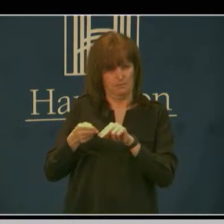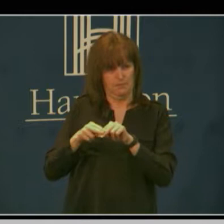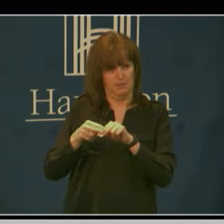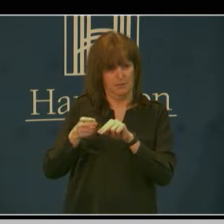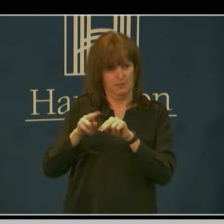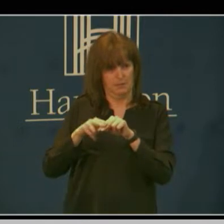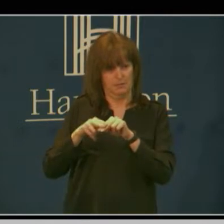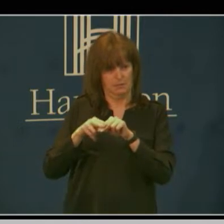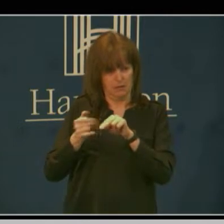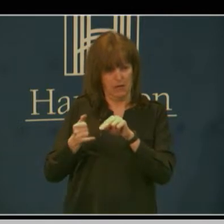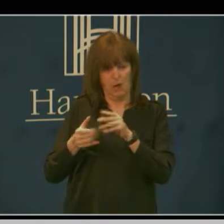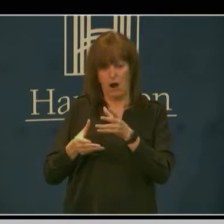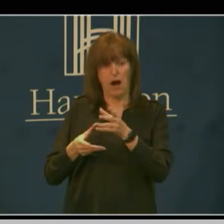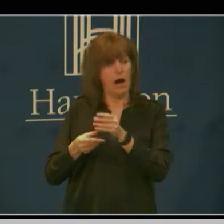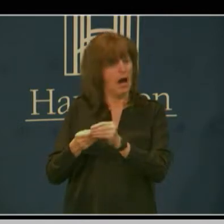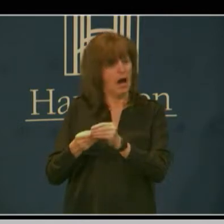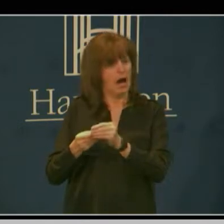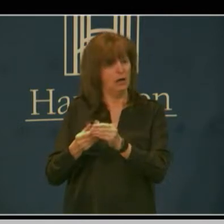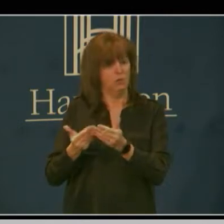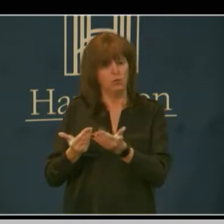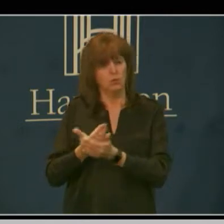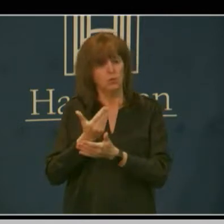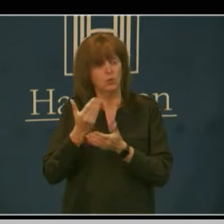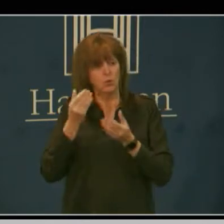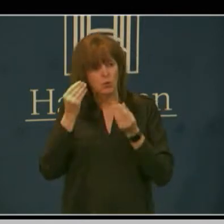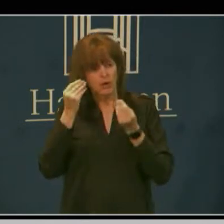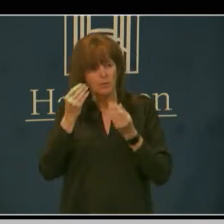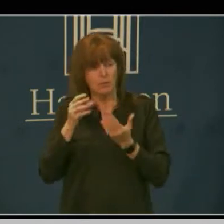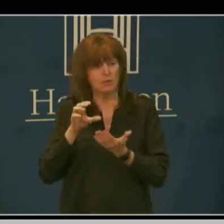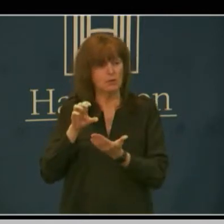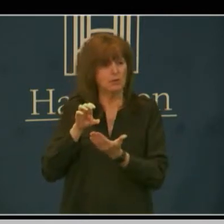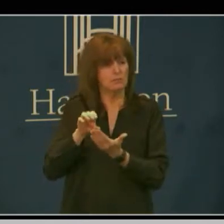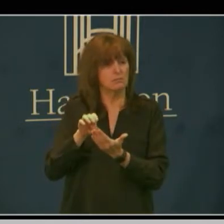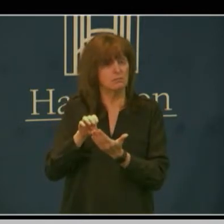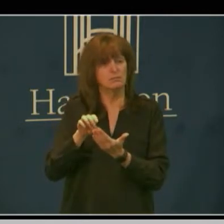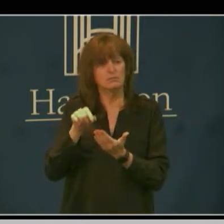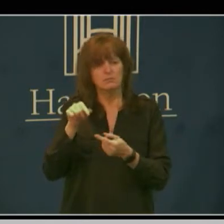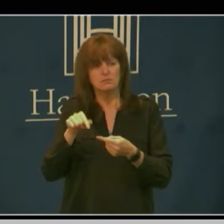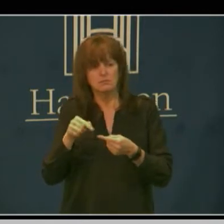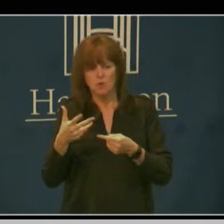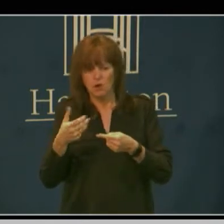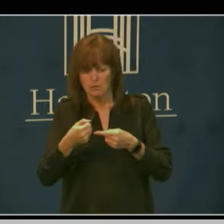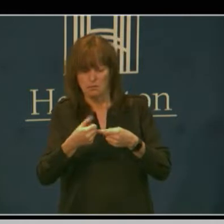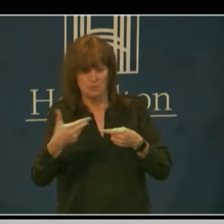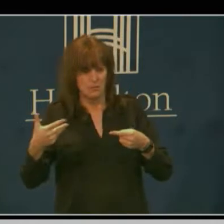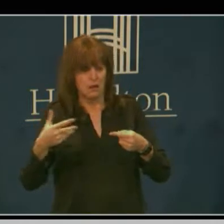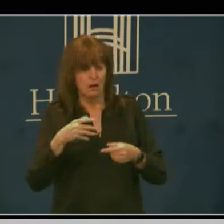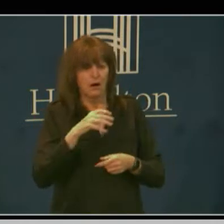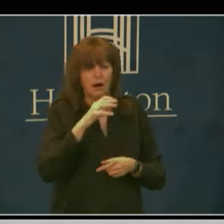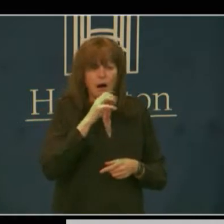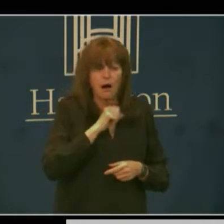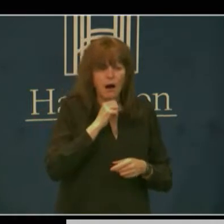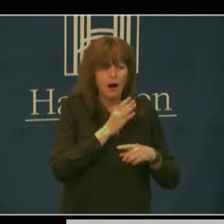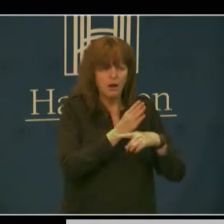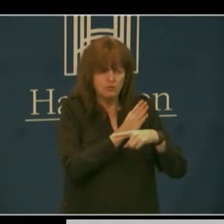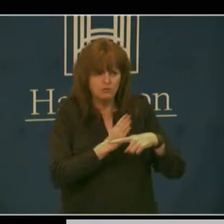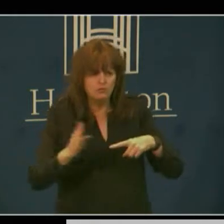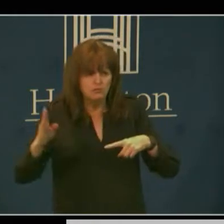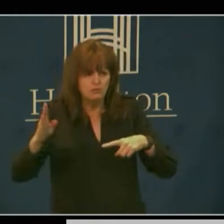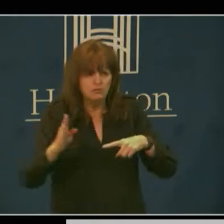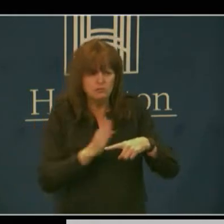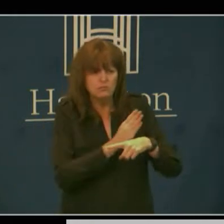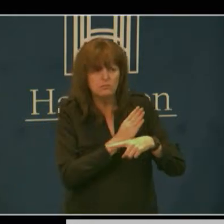bit of contextual information, kind of the age breakdown, what kinds of exposures, number of people that have